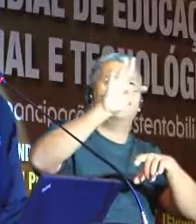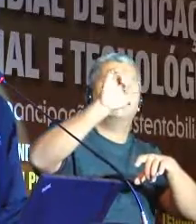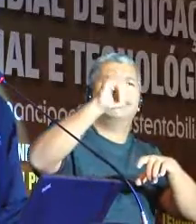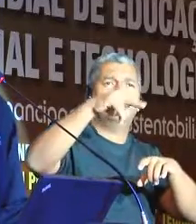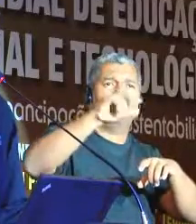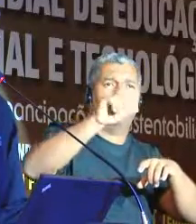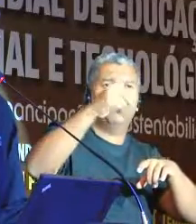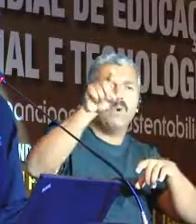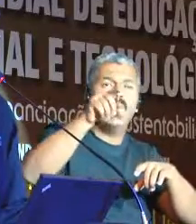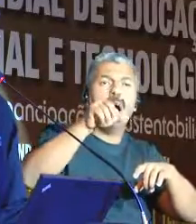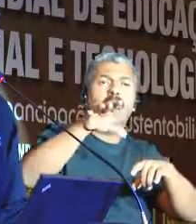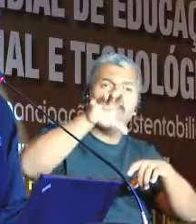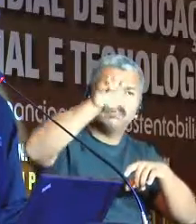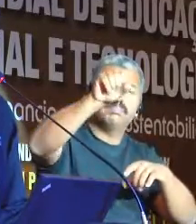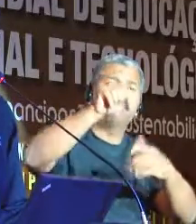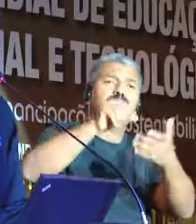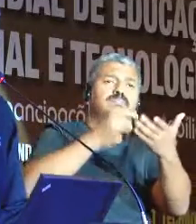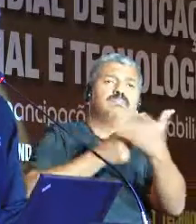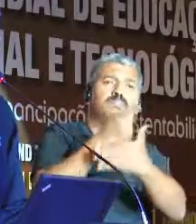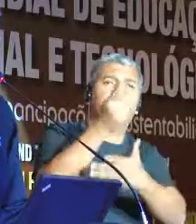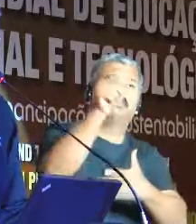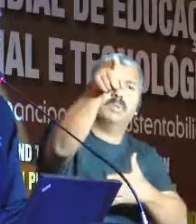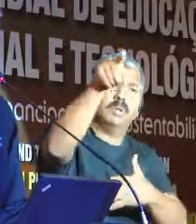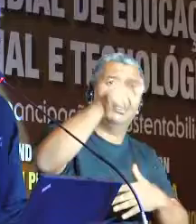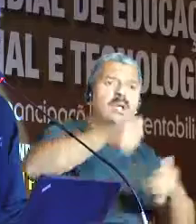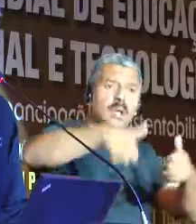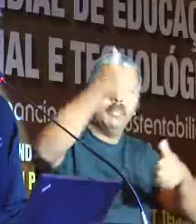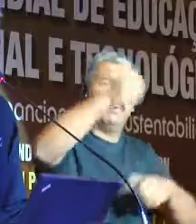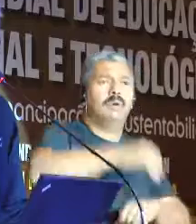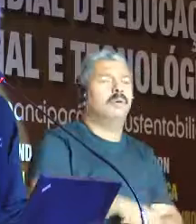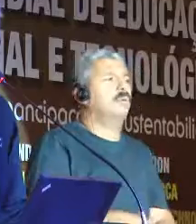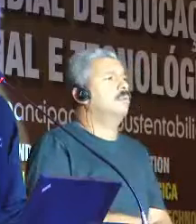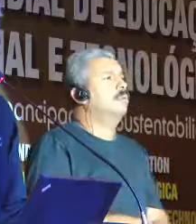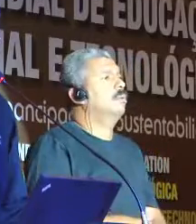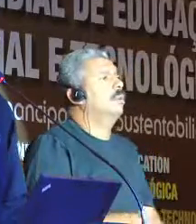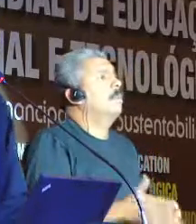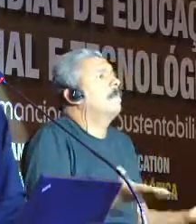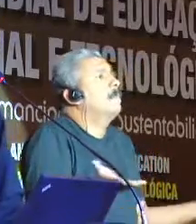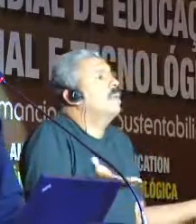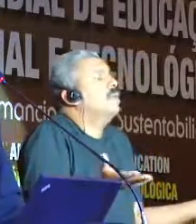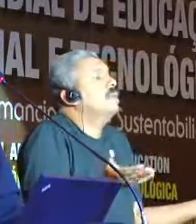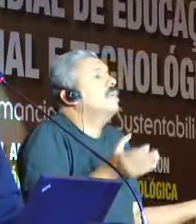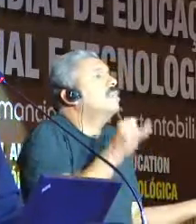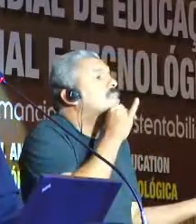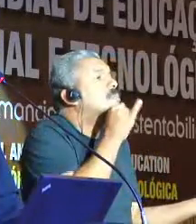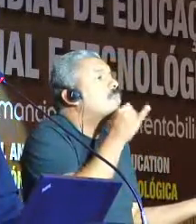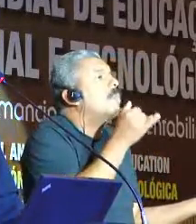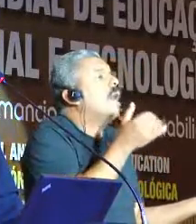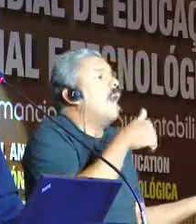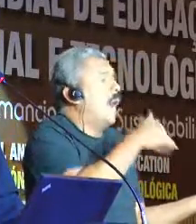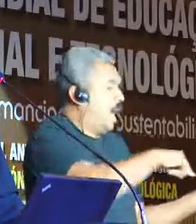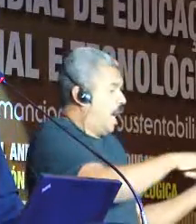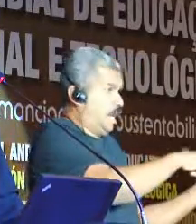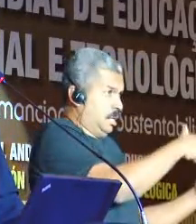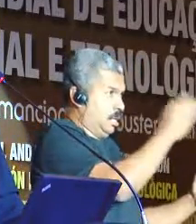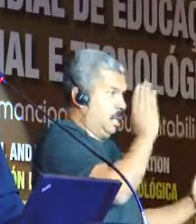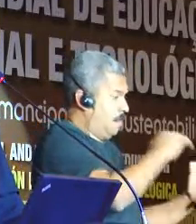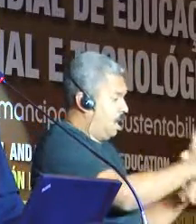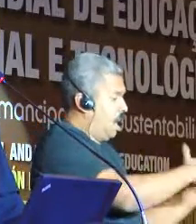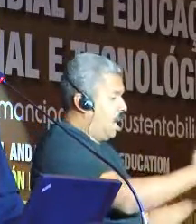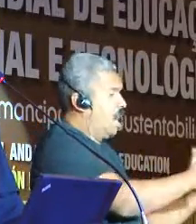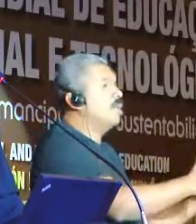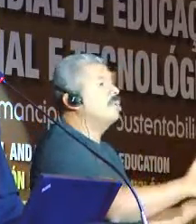But what does that do for jobs in Brazil? Who is going to buy my